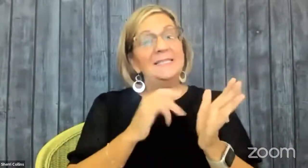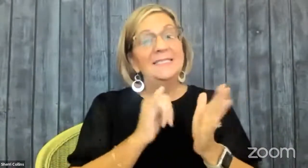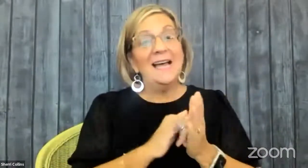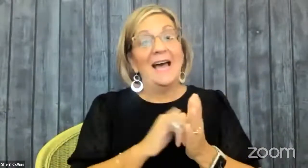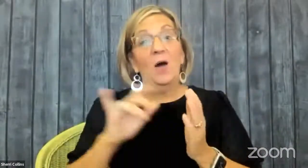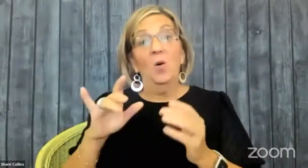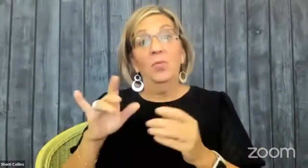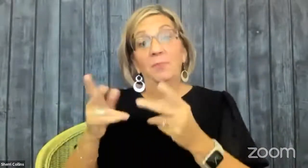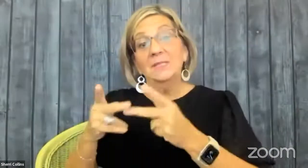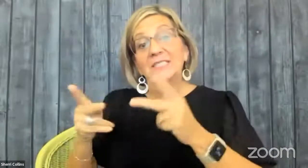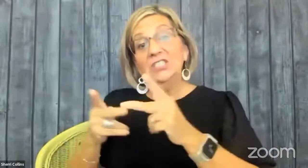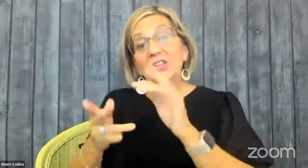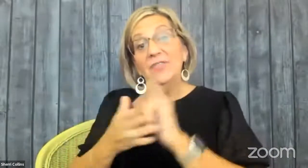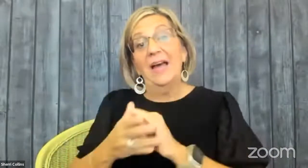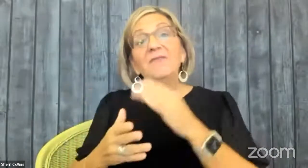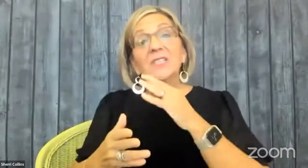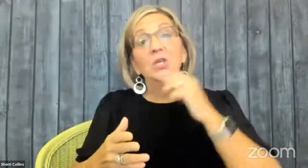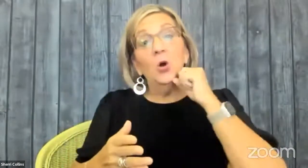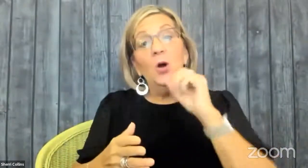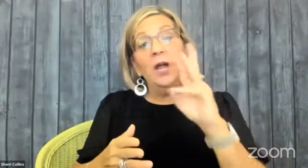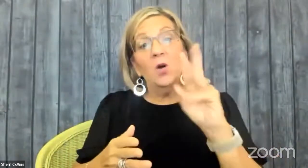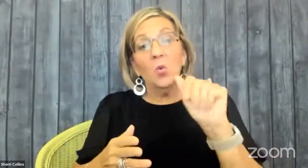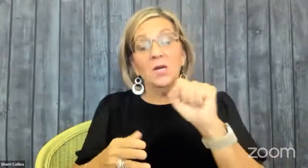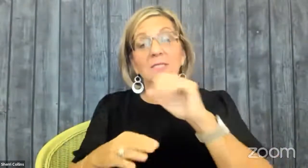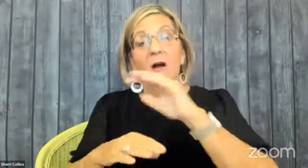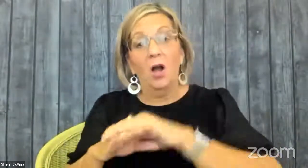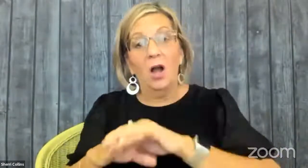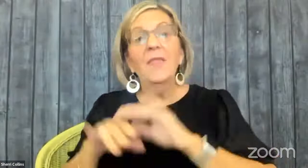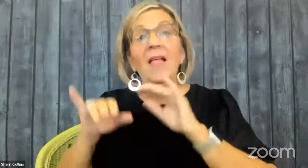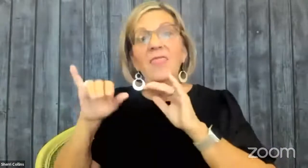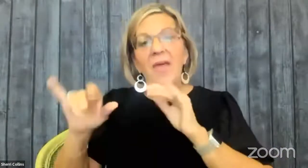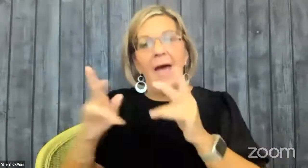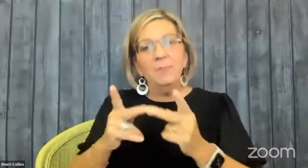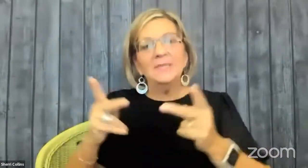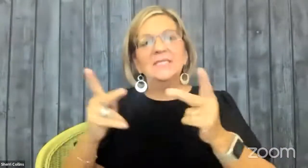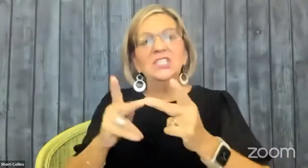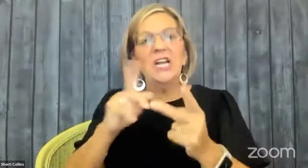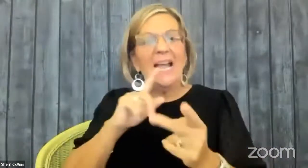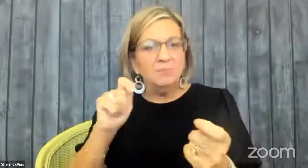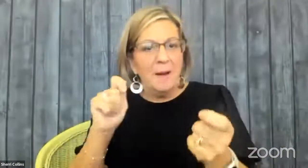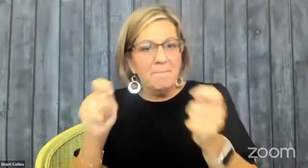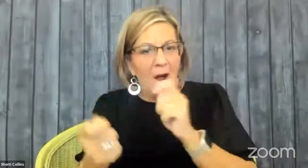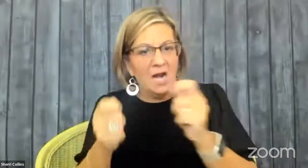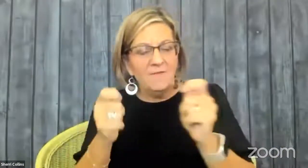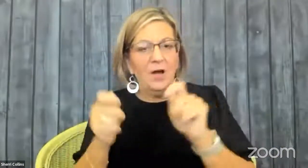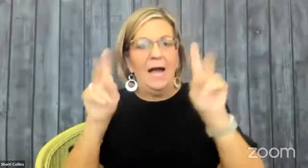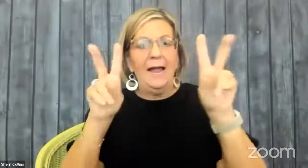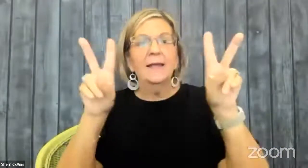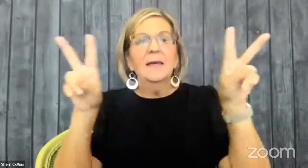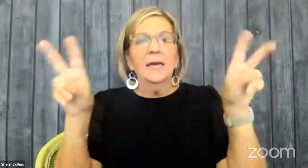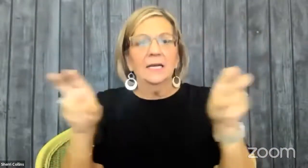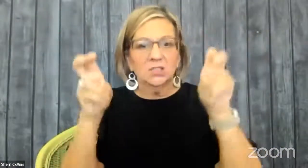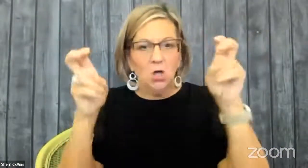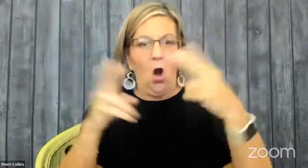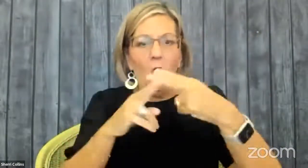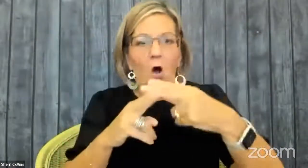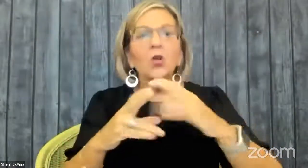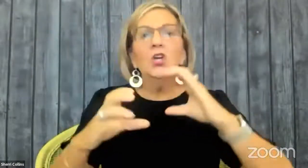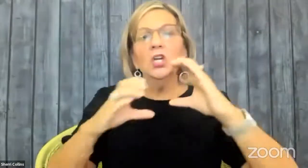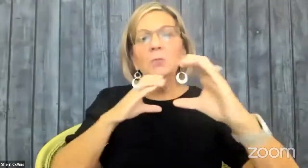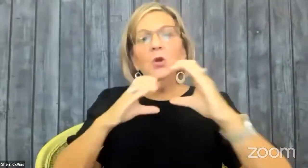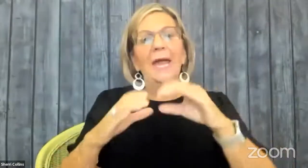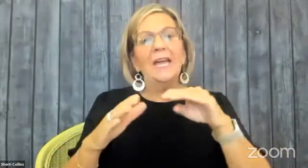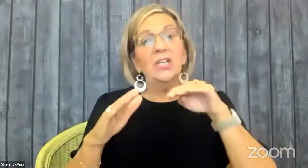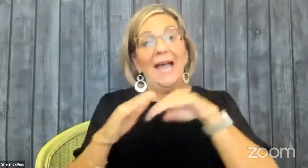Which means that the position that Victoria was on, that position has been modified and is